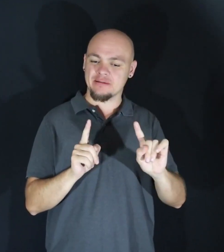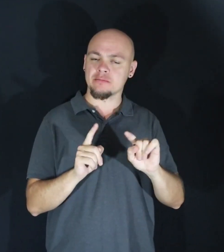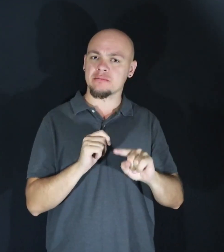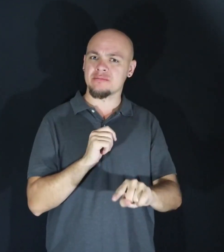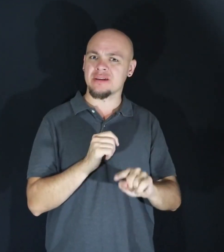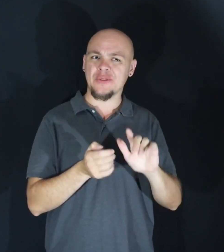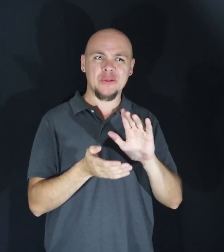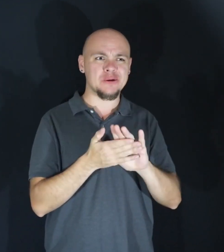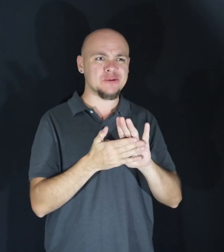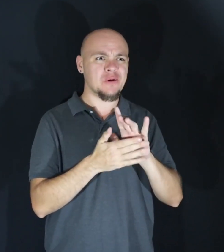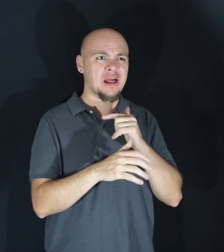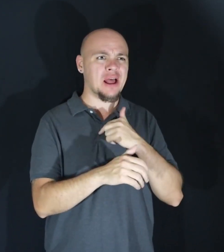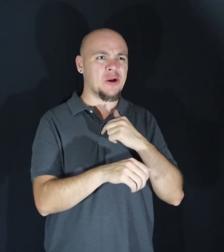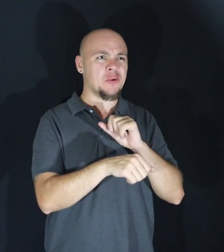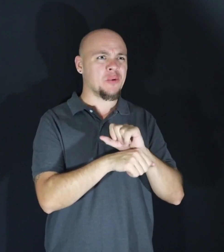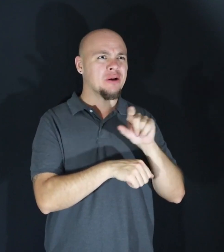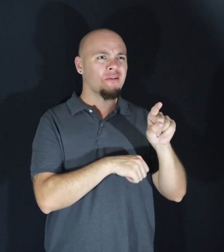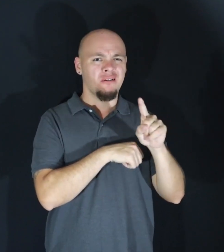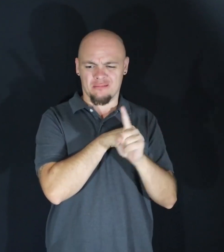at the school where I worked.